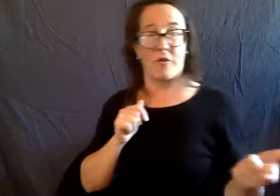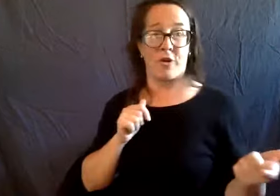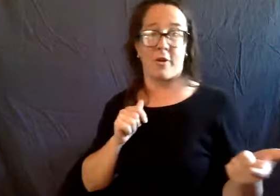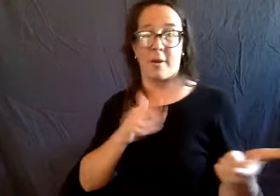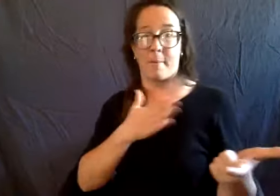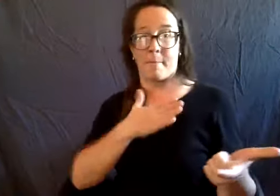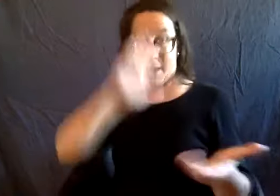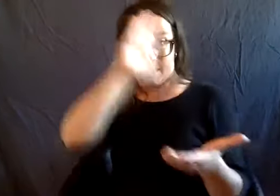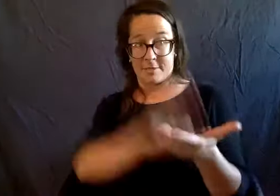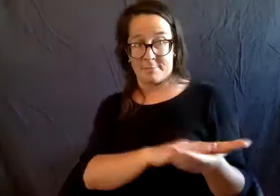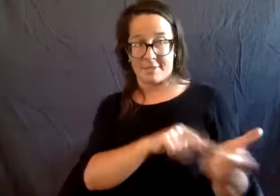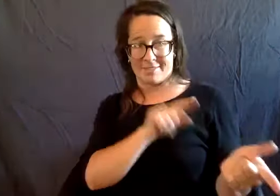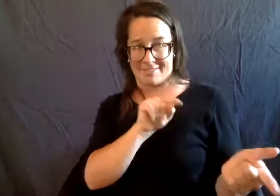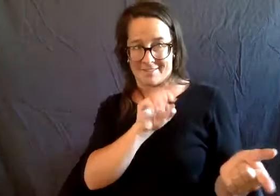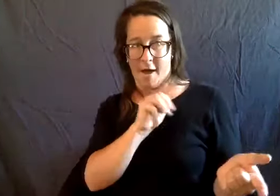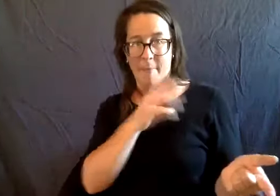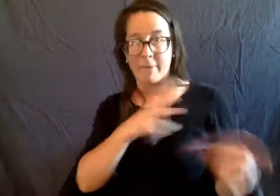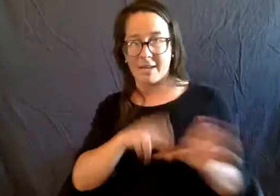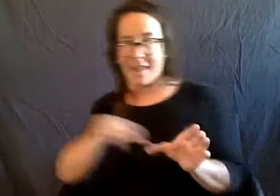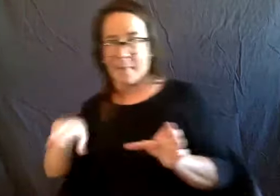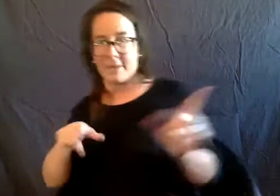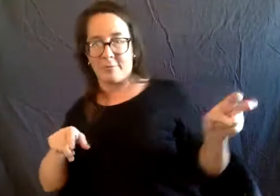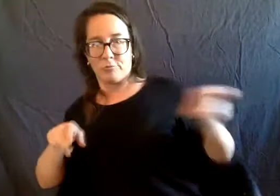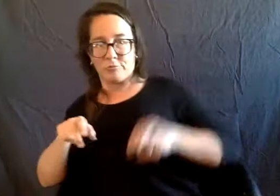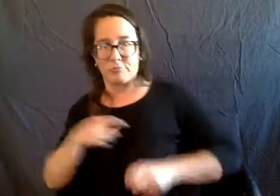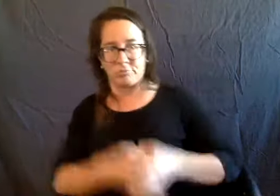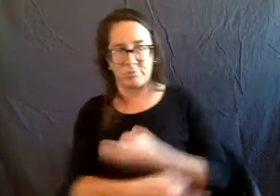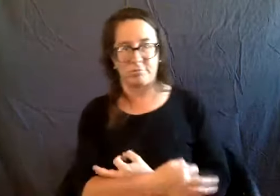Tom, and I'm going to switch over. I'm going to get up so he can have this spot. Thank you all. Love you.